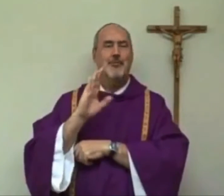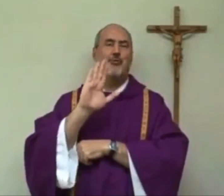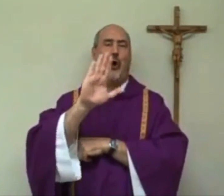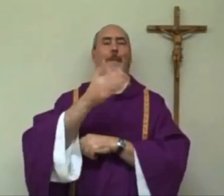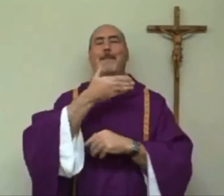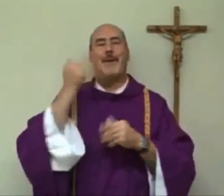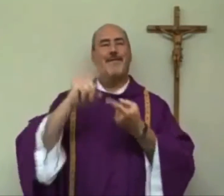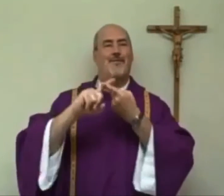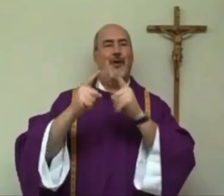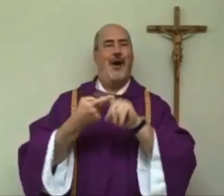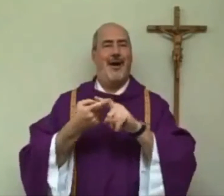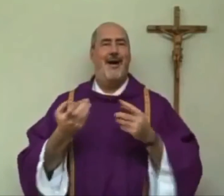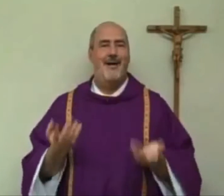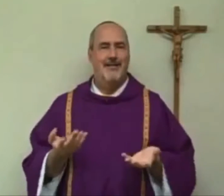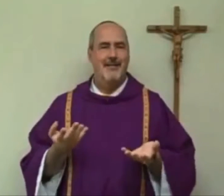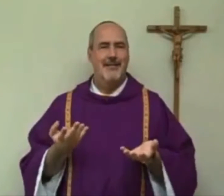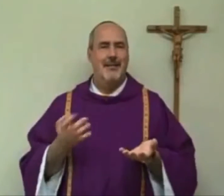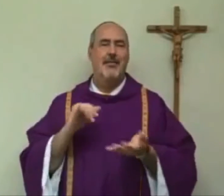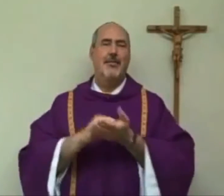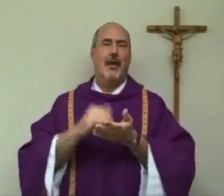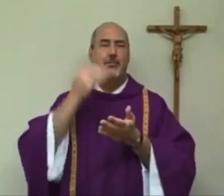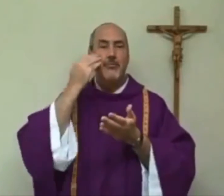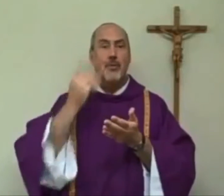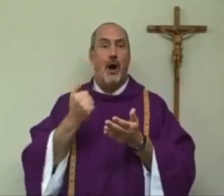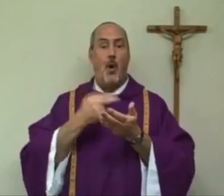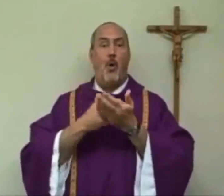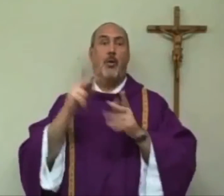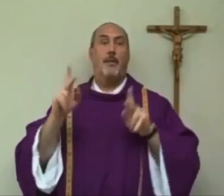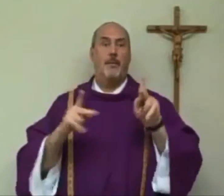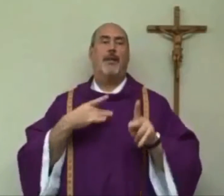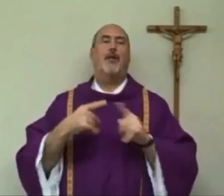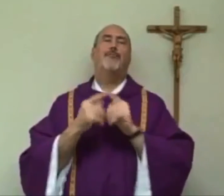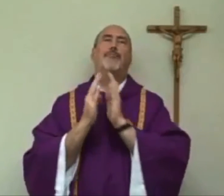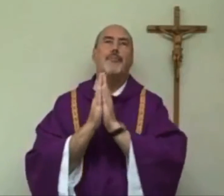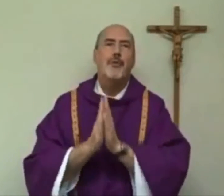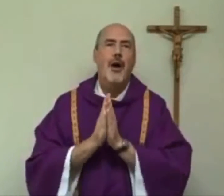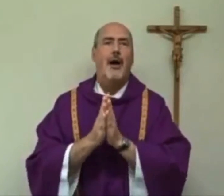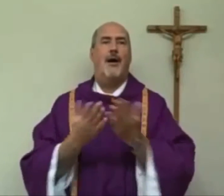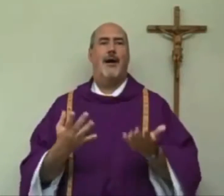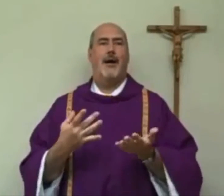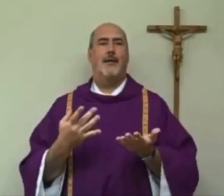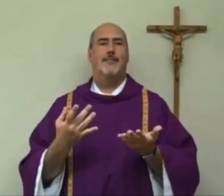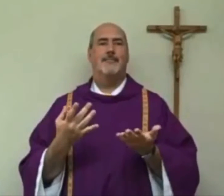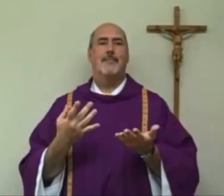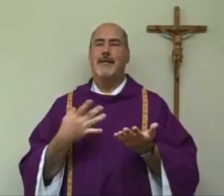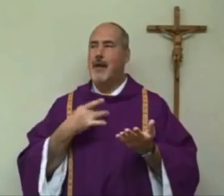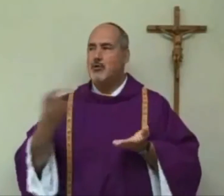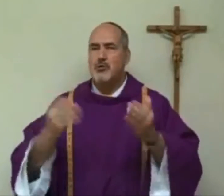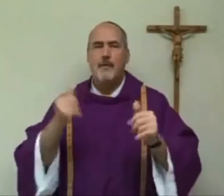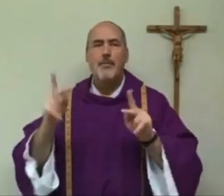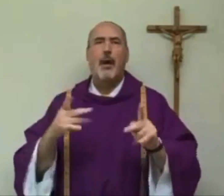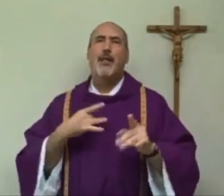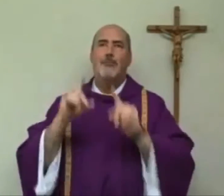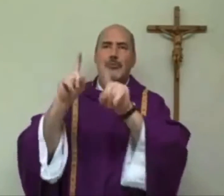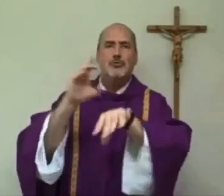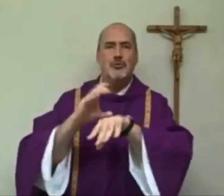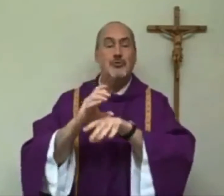God as your best and closest friend. Holy people like to pray, they like to serve